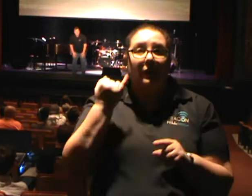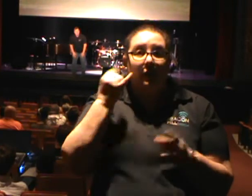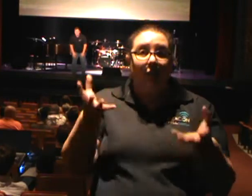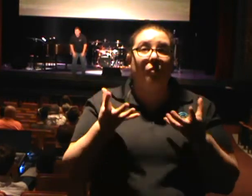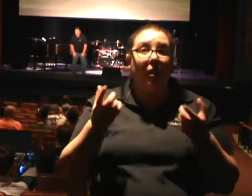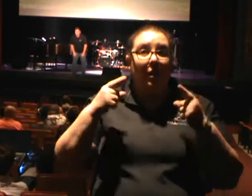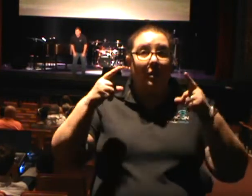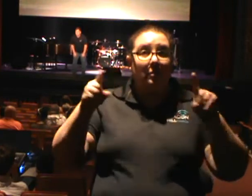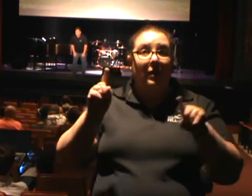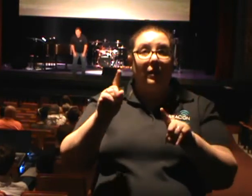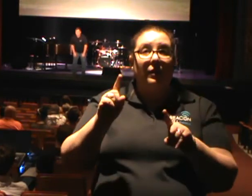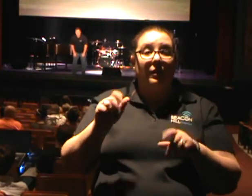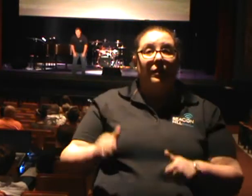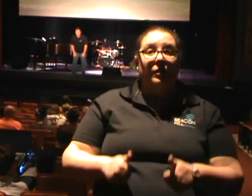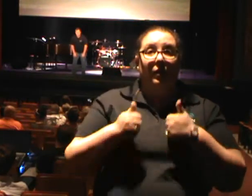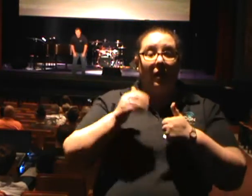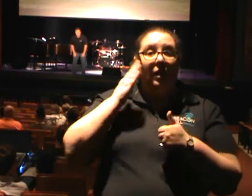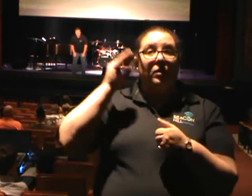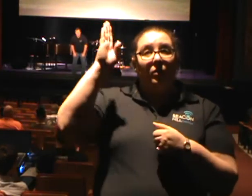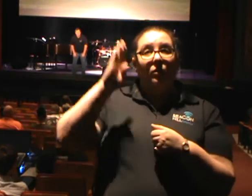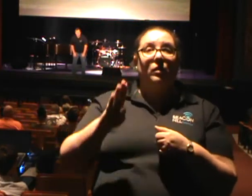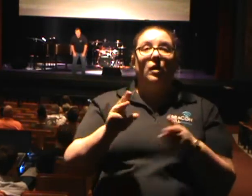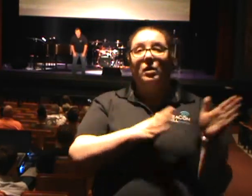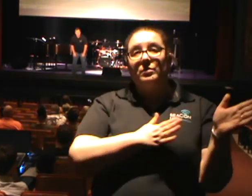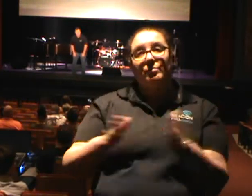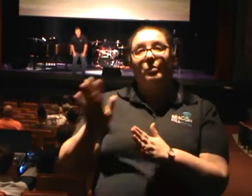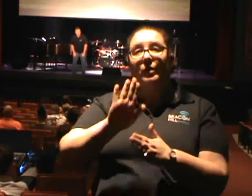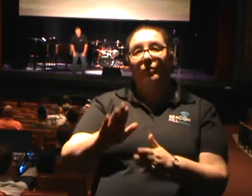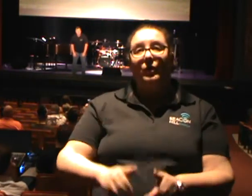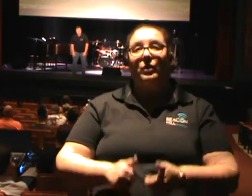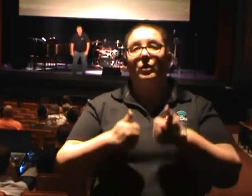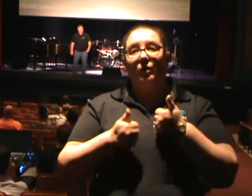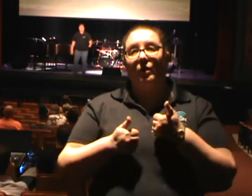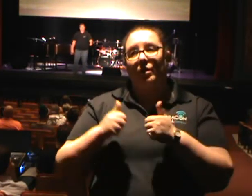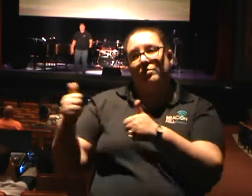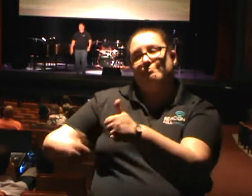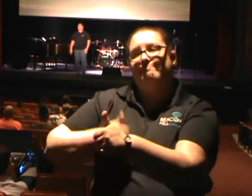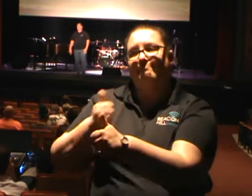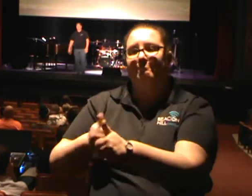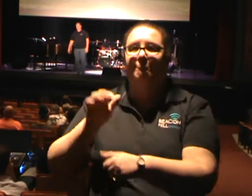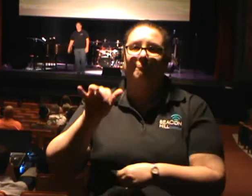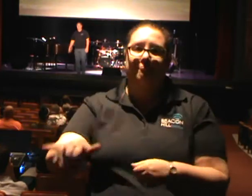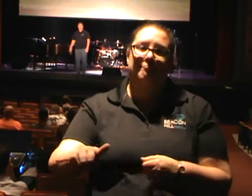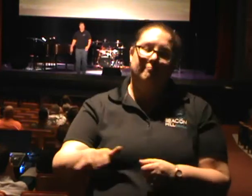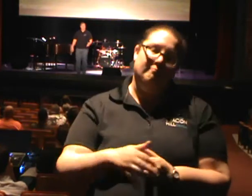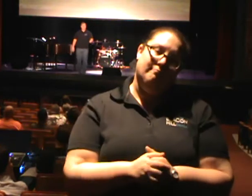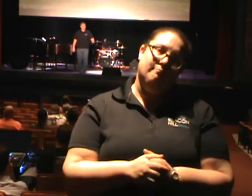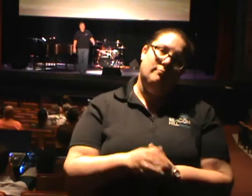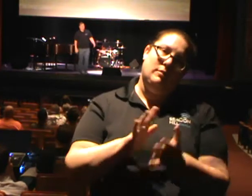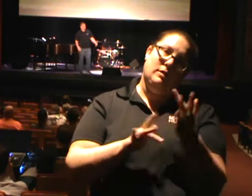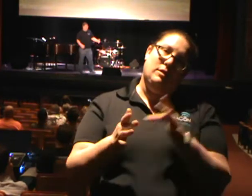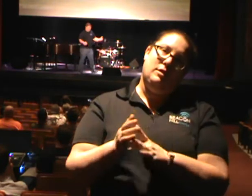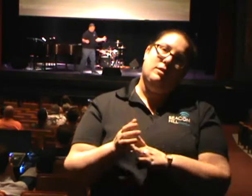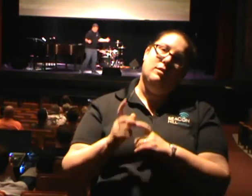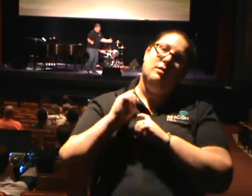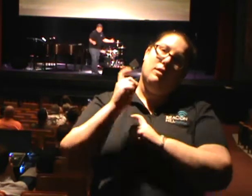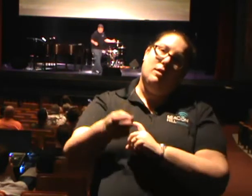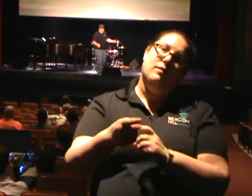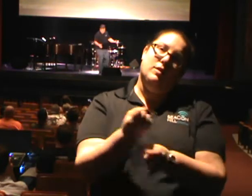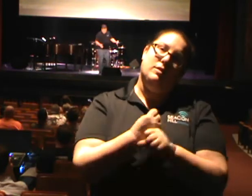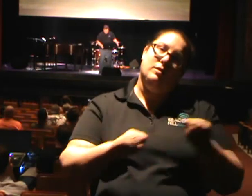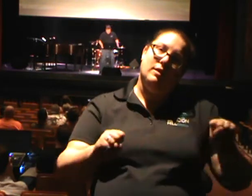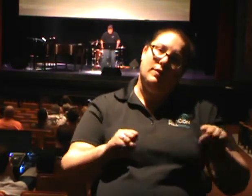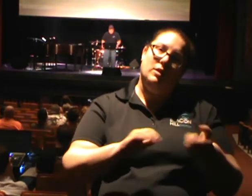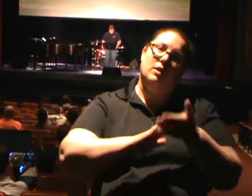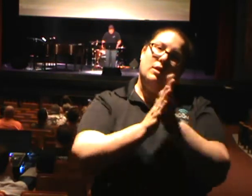life, know what God's will is for your life and just run after it from your heart. That's what Jesus offers this morning. He offers salvation. He offers peace.